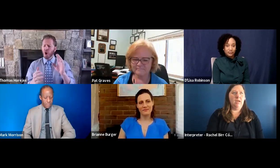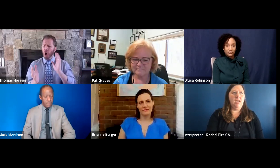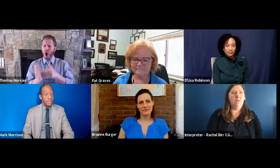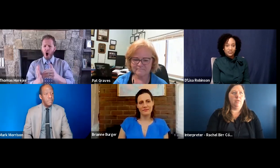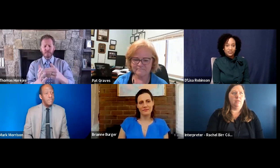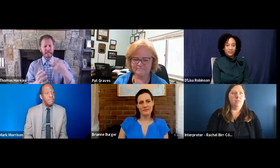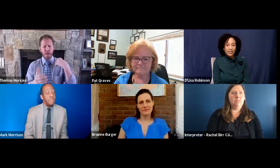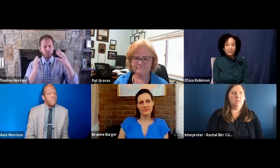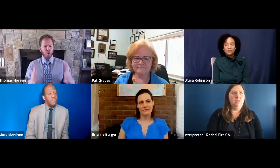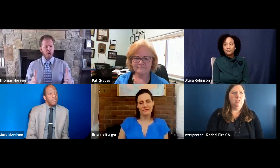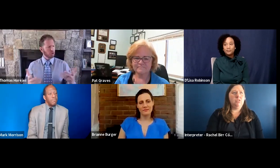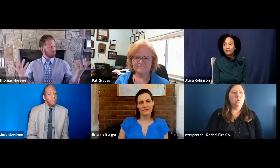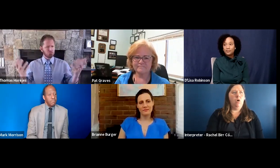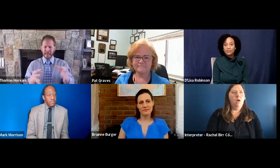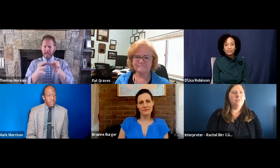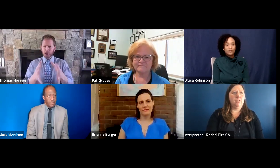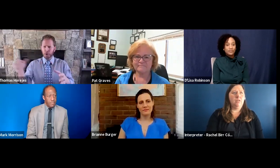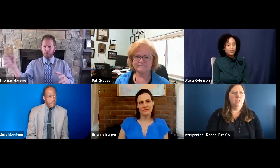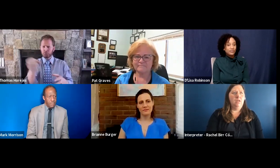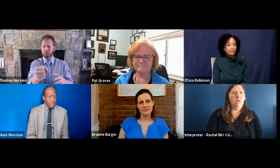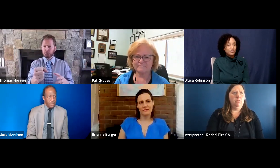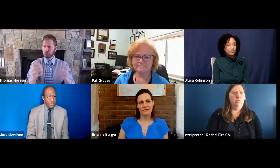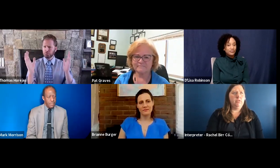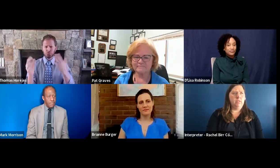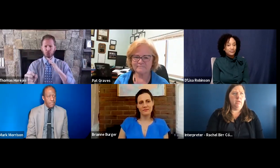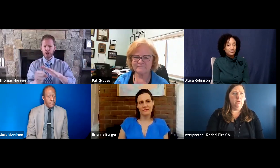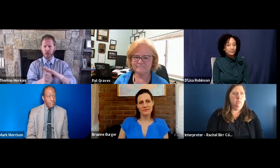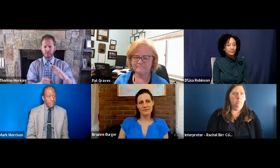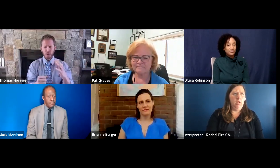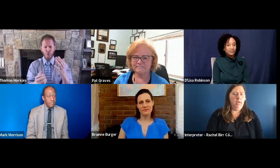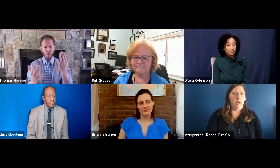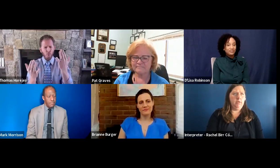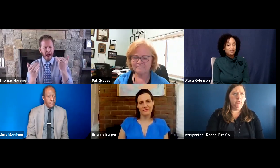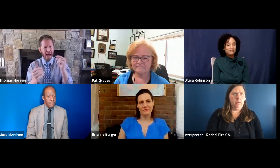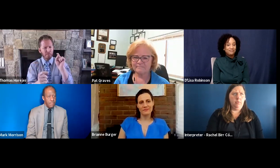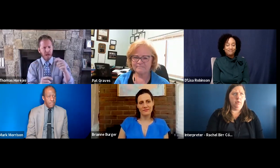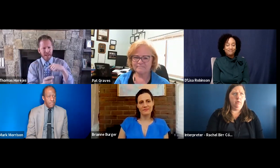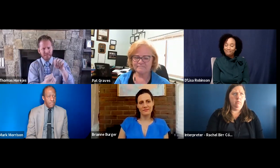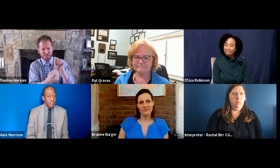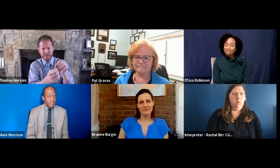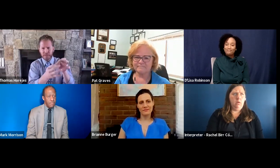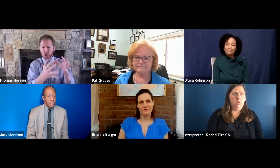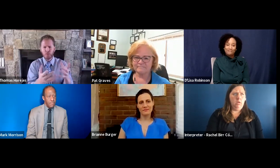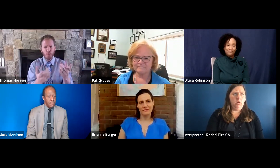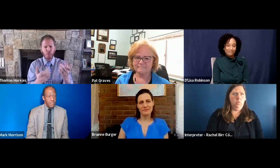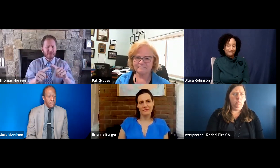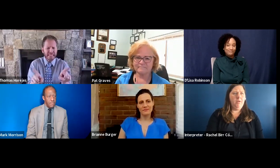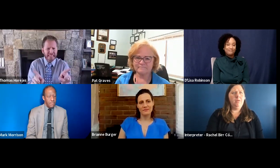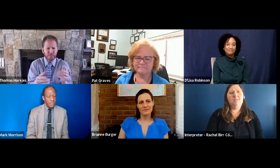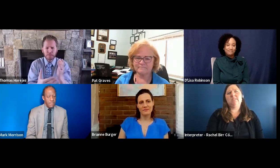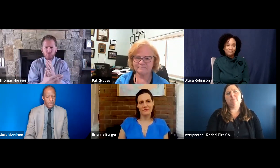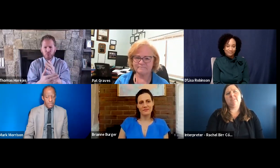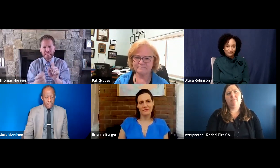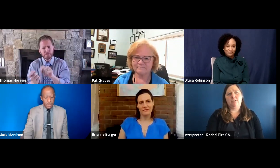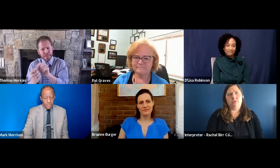questions that I had with us. So often employers think, well, I got an interpreter. Why do I